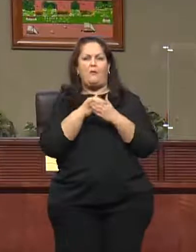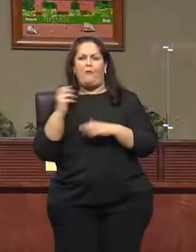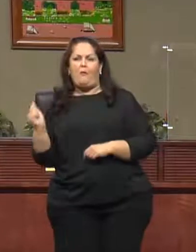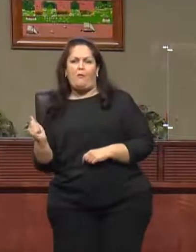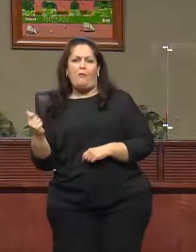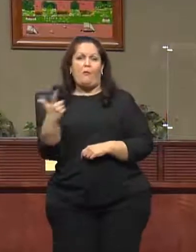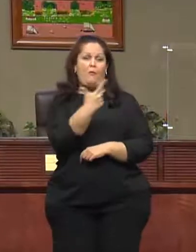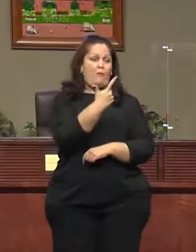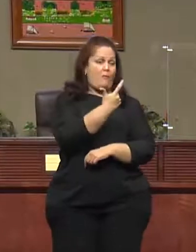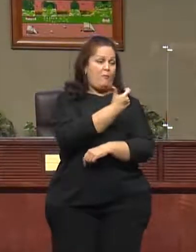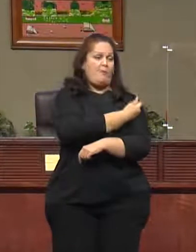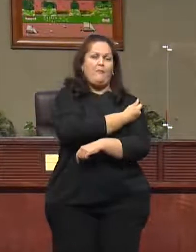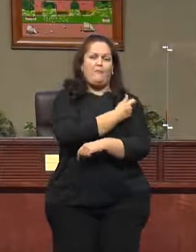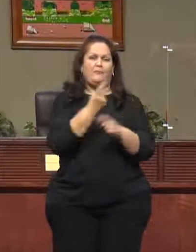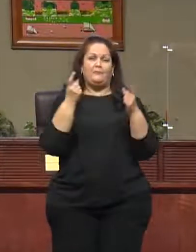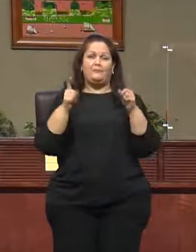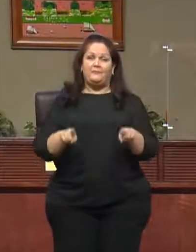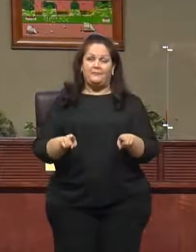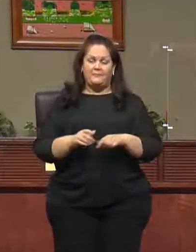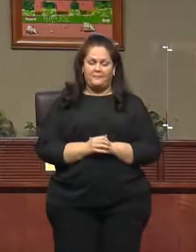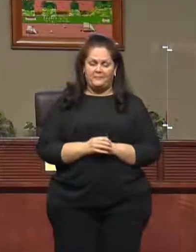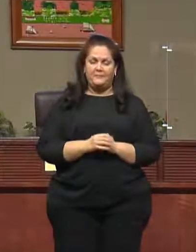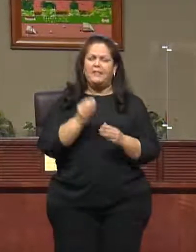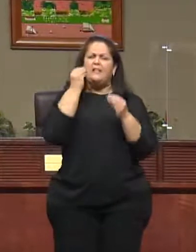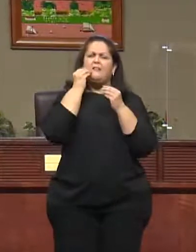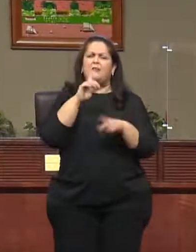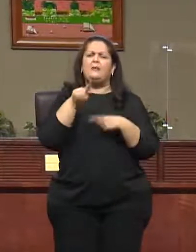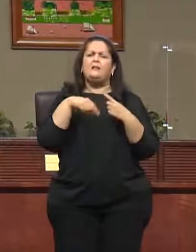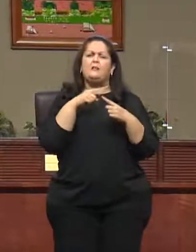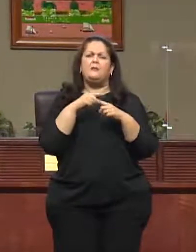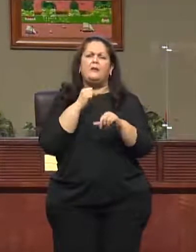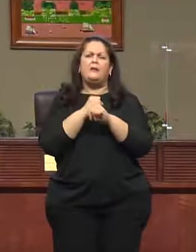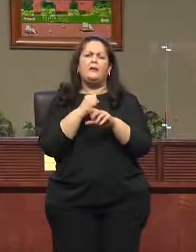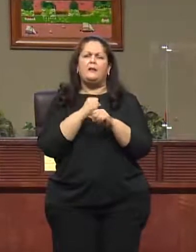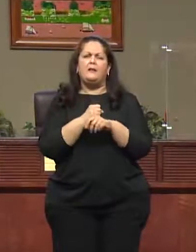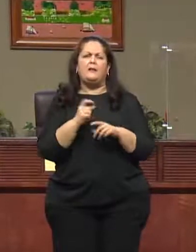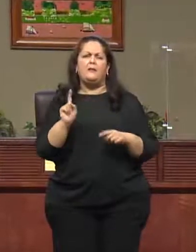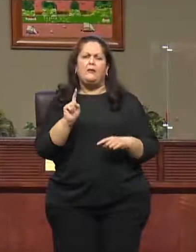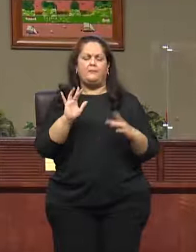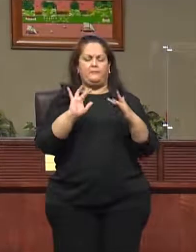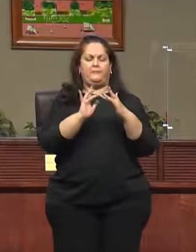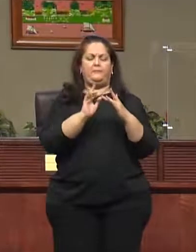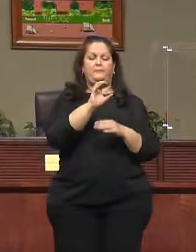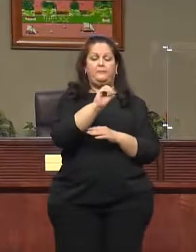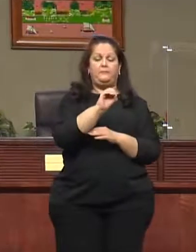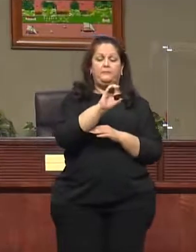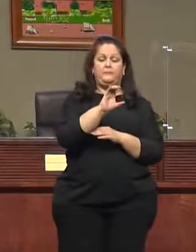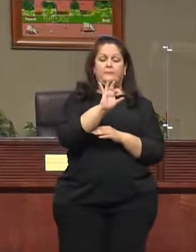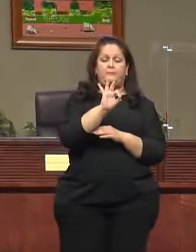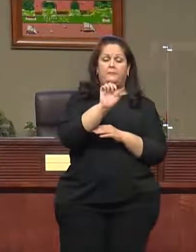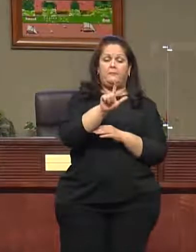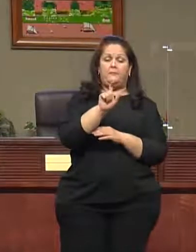have underway. You can get information about the campaign by going to our website at